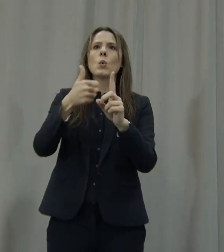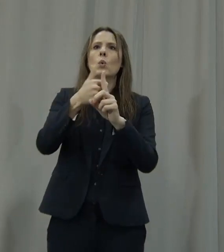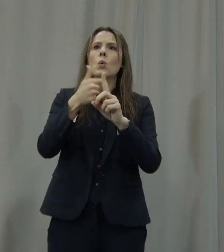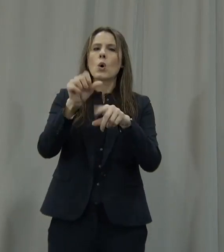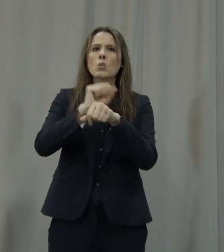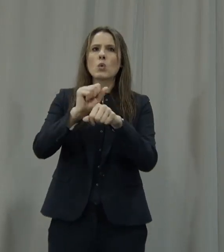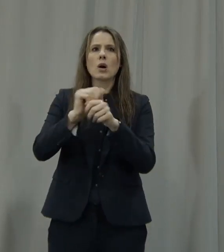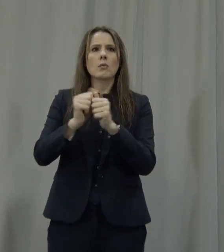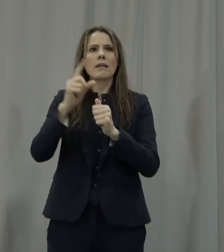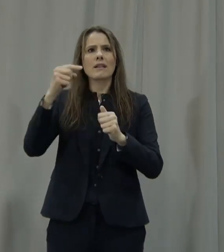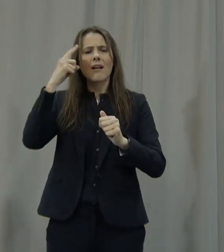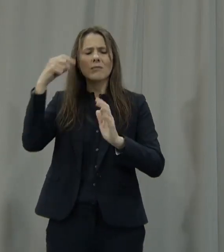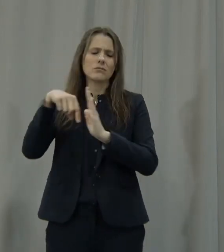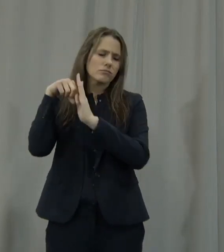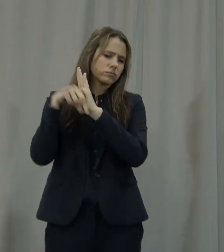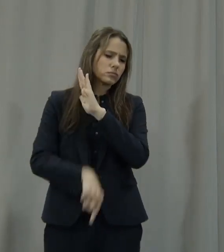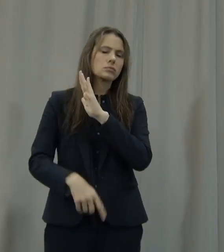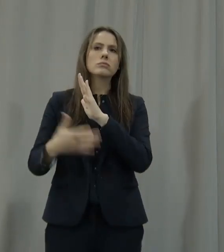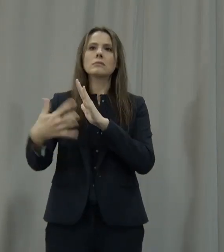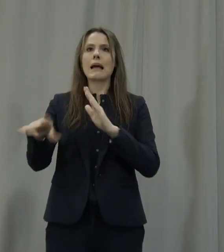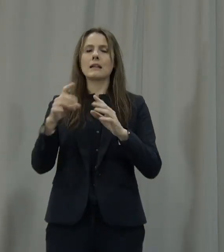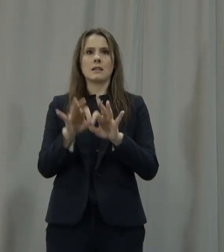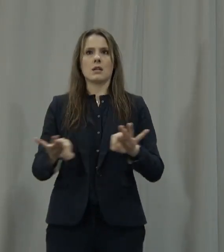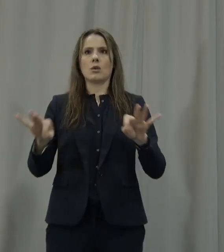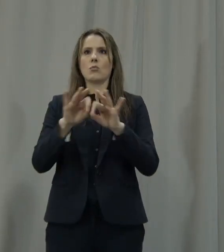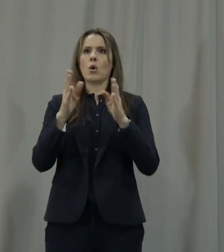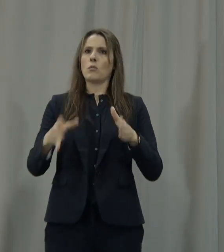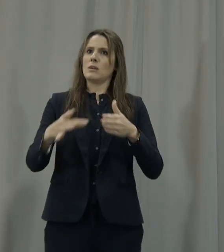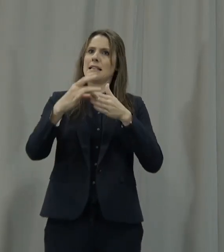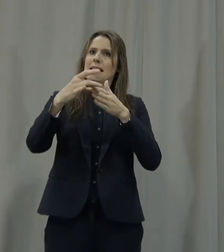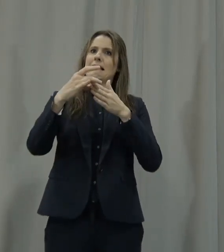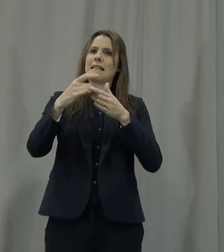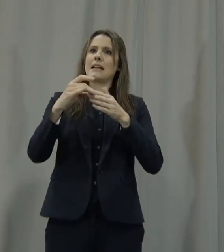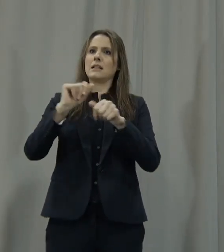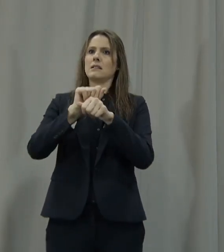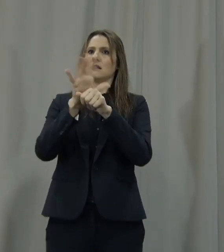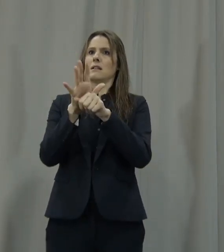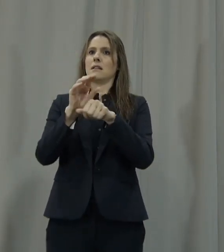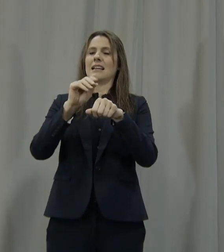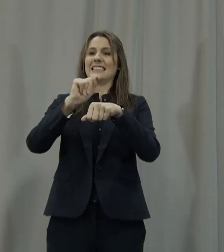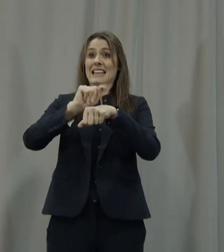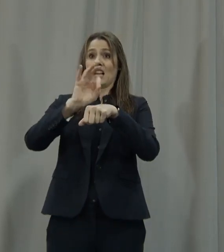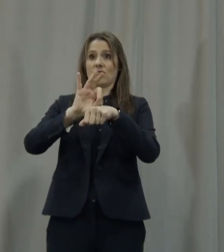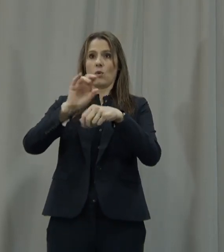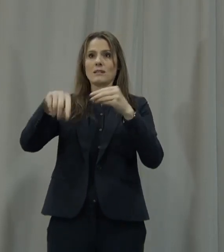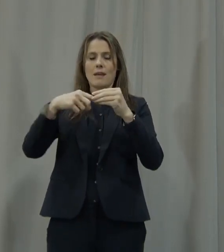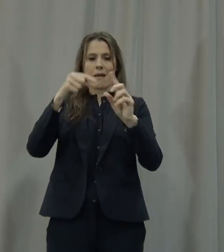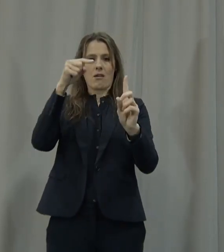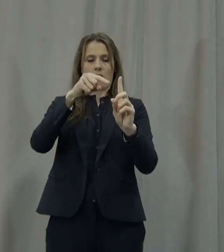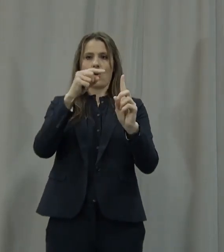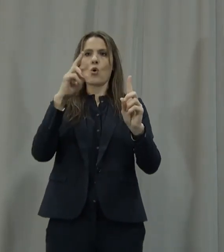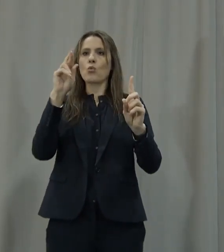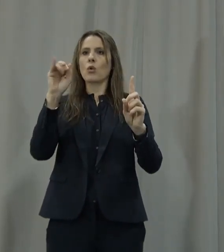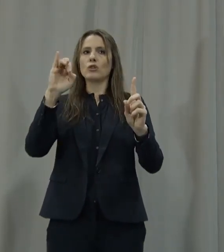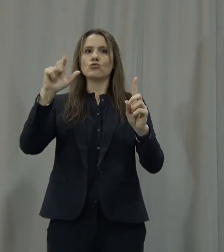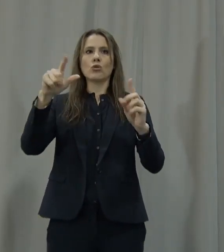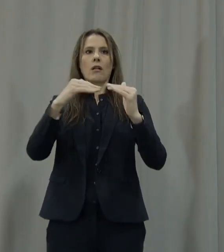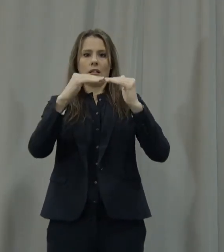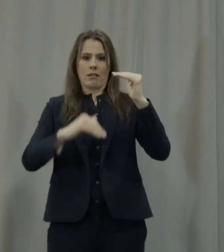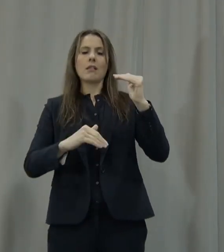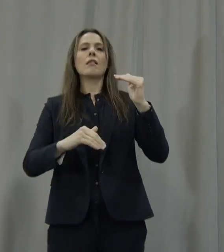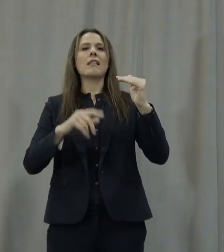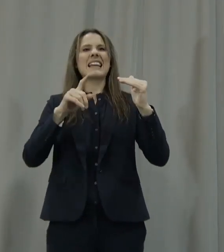also as a key leader in the COVID-19 Task Force on Racial Disparities, we believe that